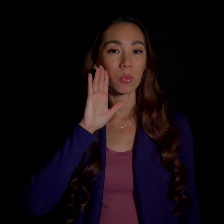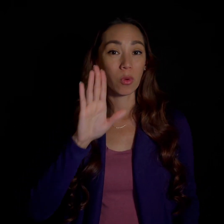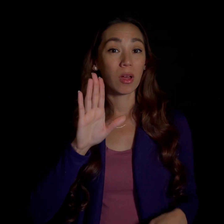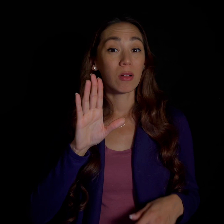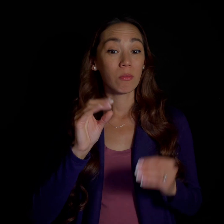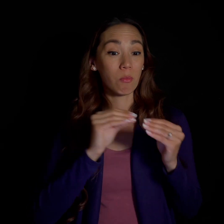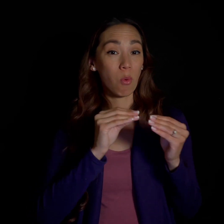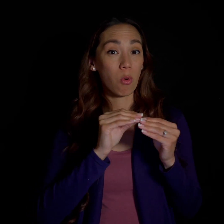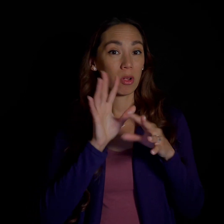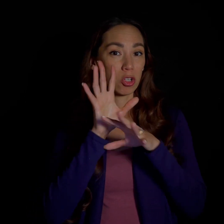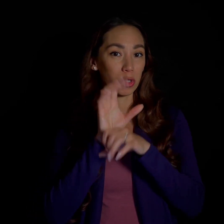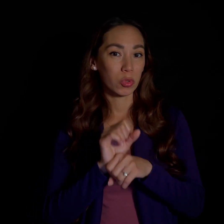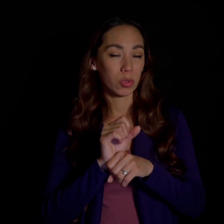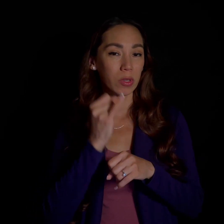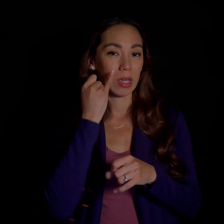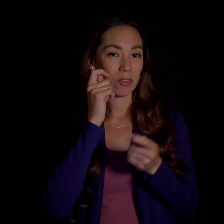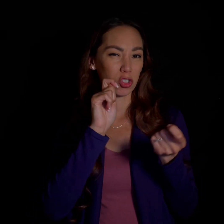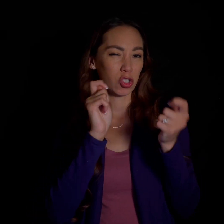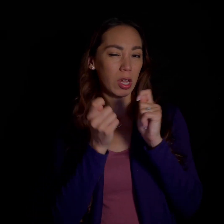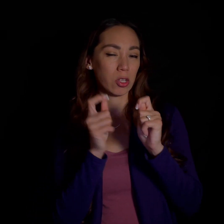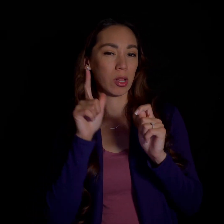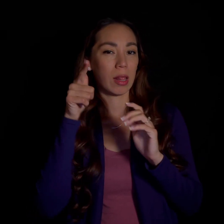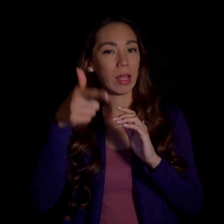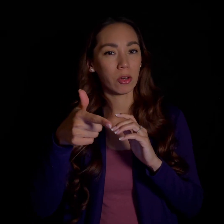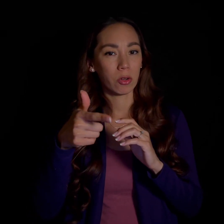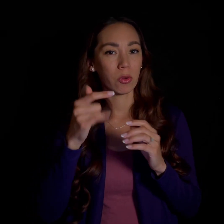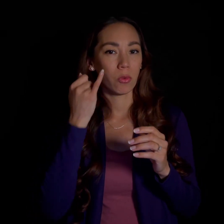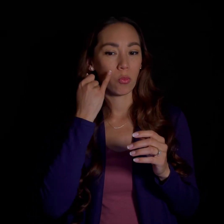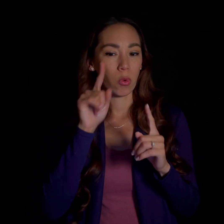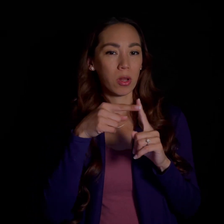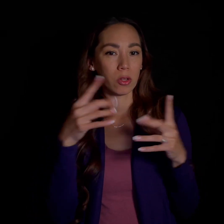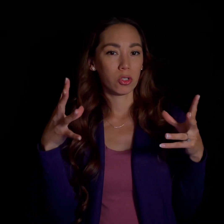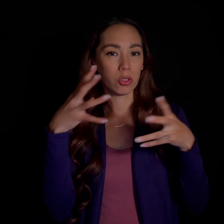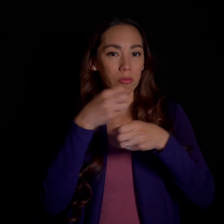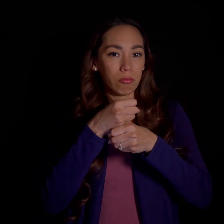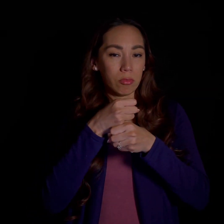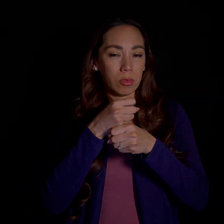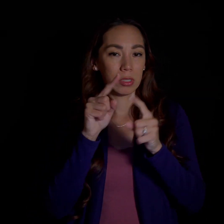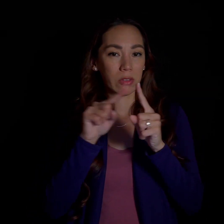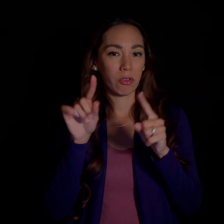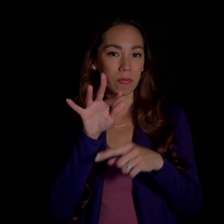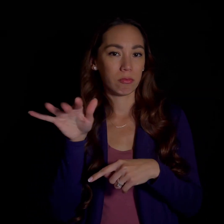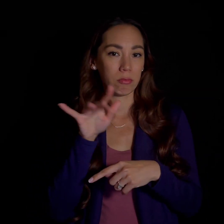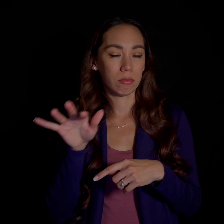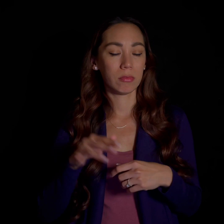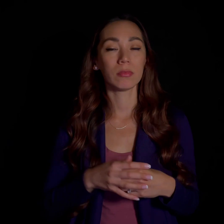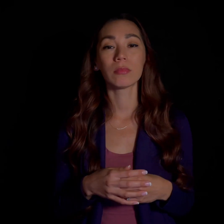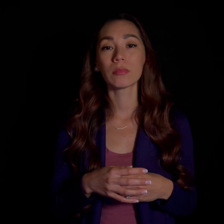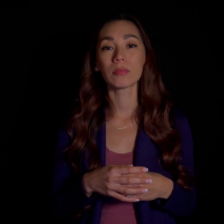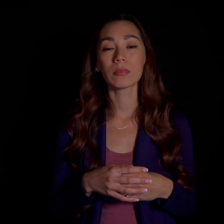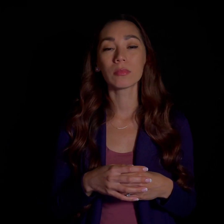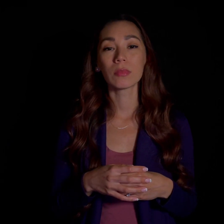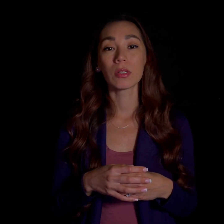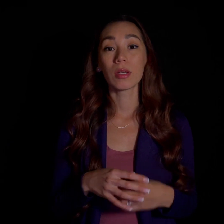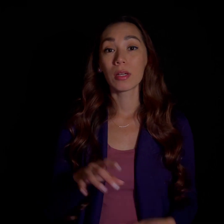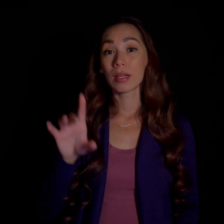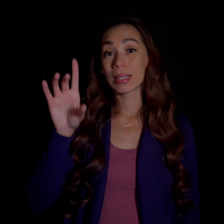the alphabet, you start to change the shape of each of these letters, combining words. Now moving on